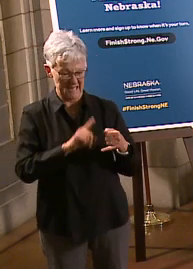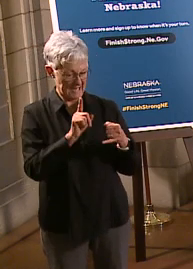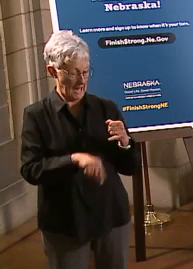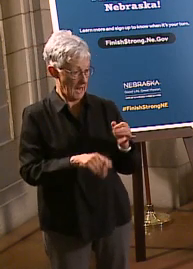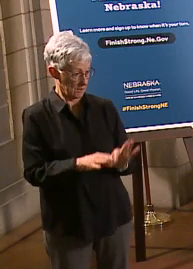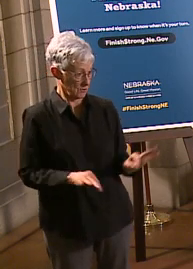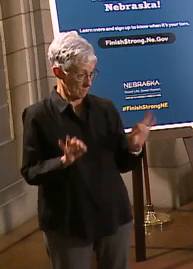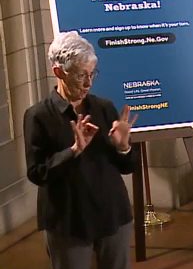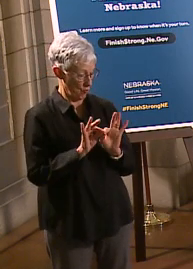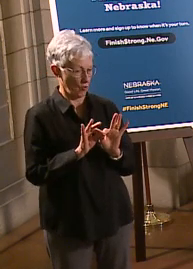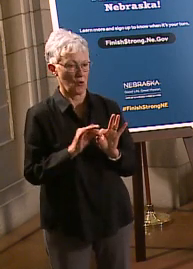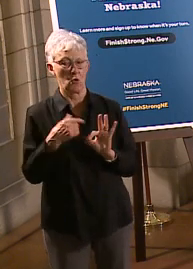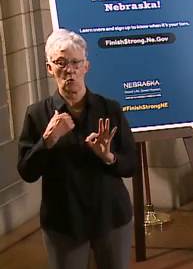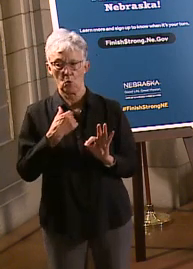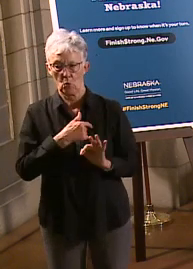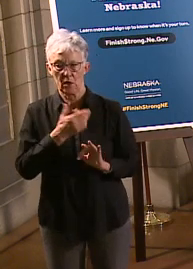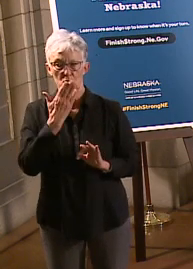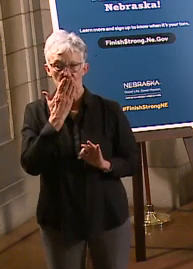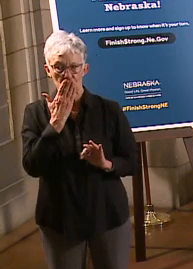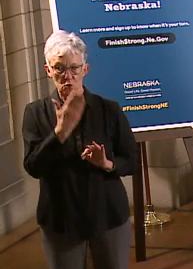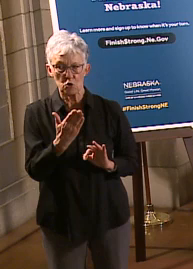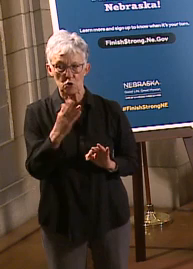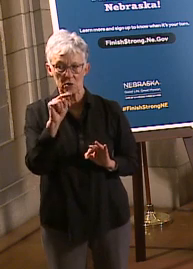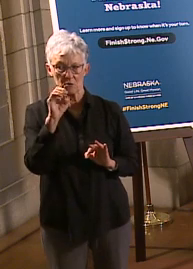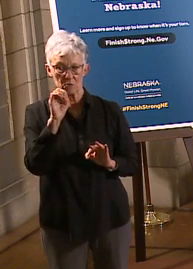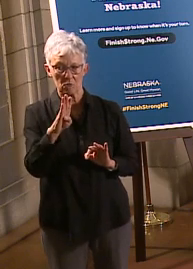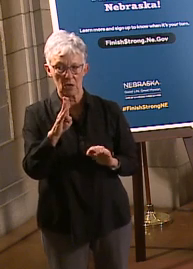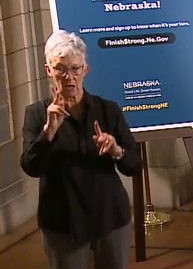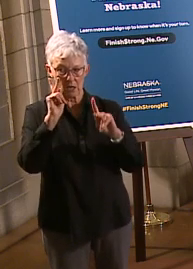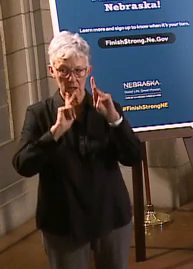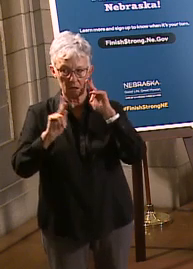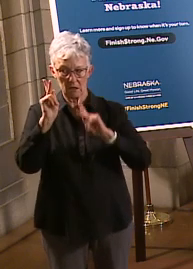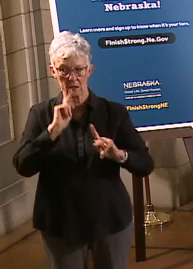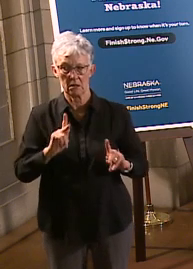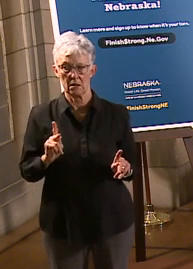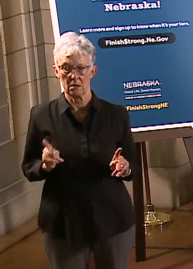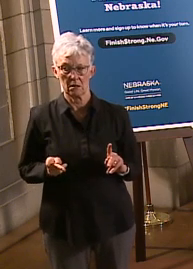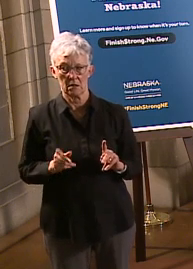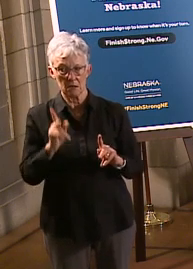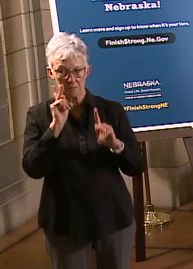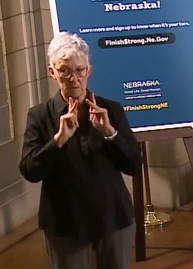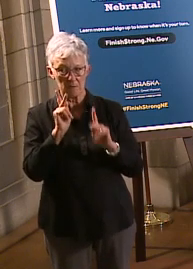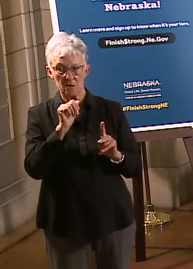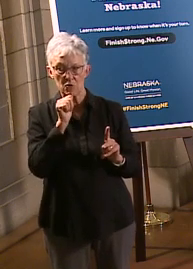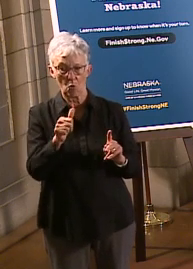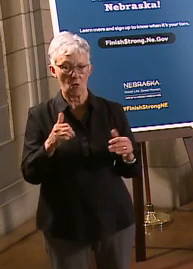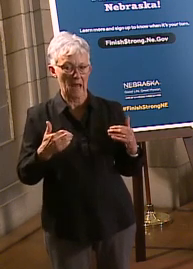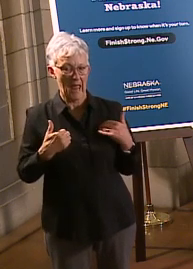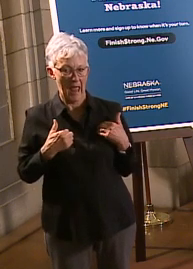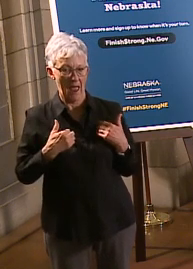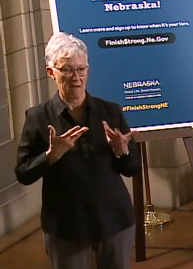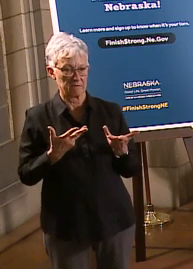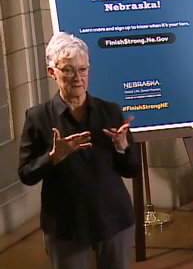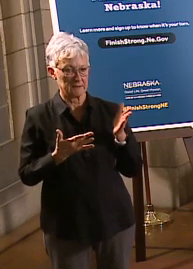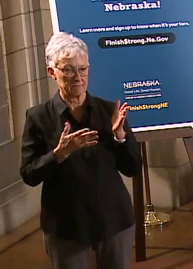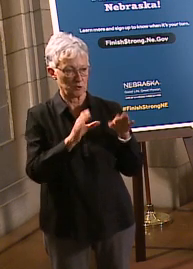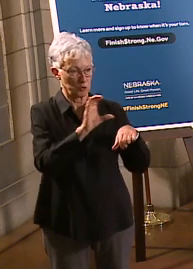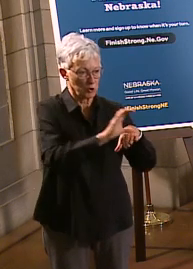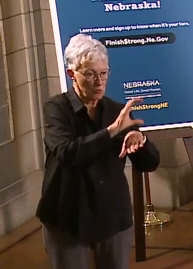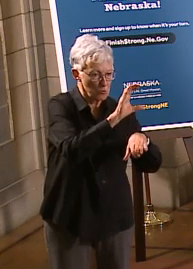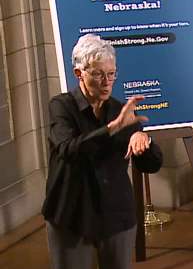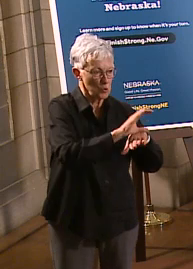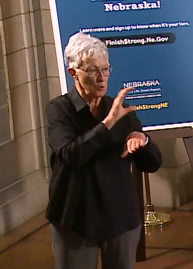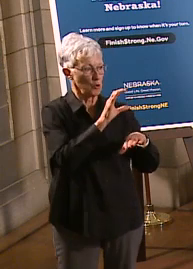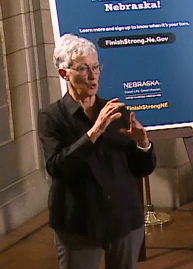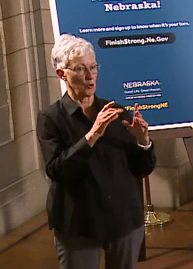again, being the good Nebraskans that we are and helping everyone, including those who maybe don't have all of the economic or technology advantages as our